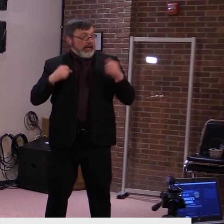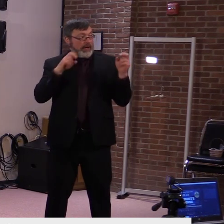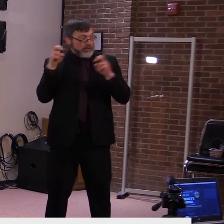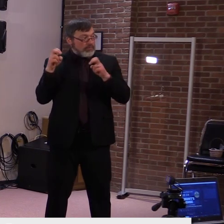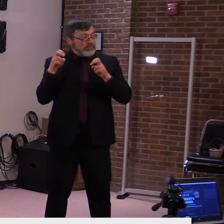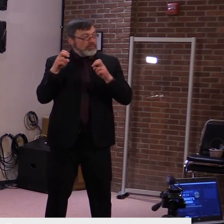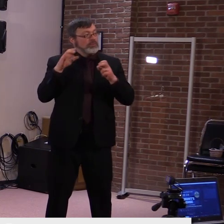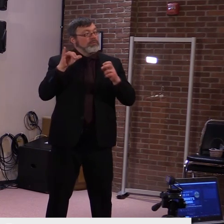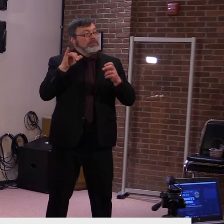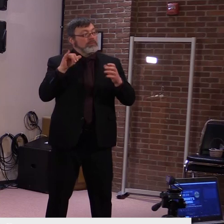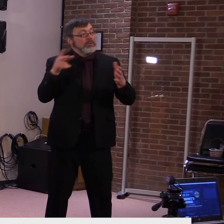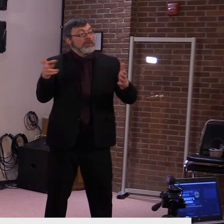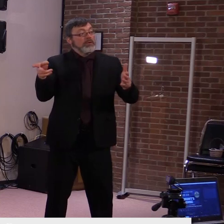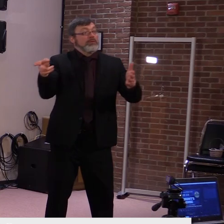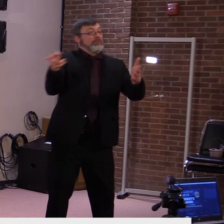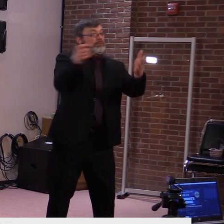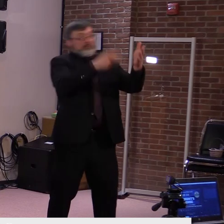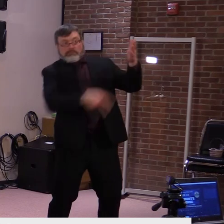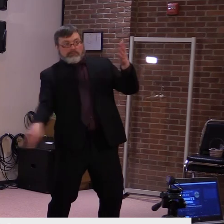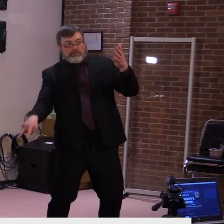available at